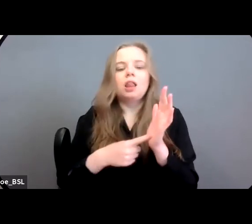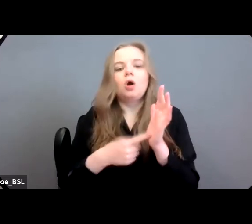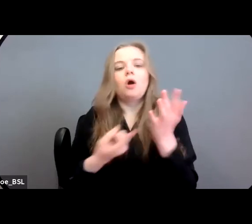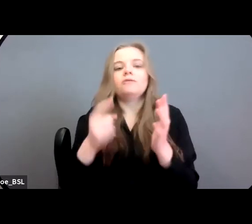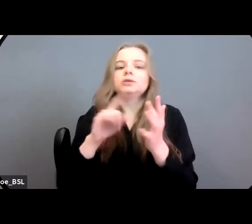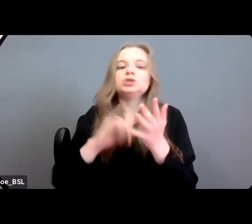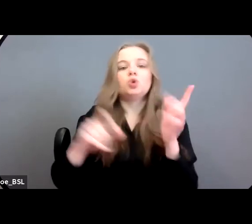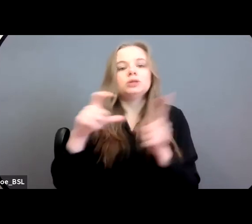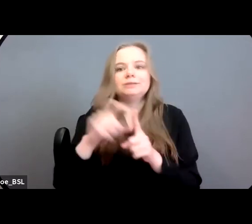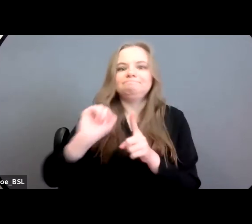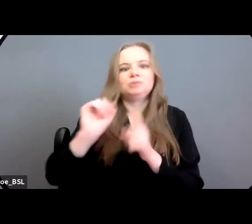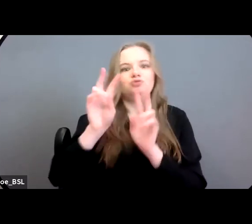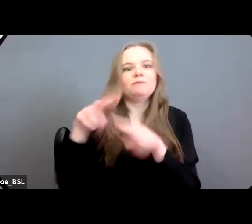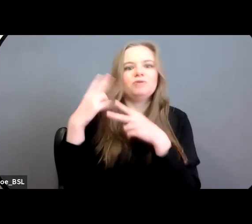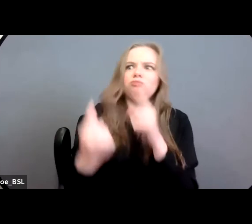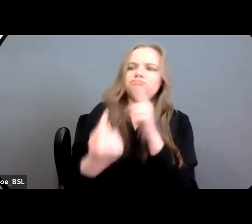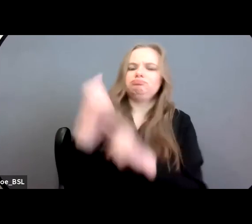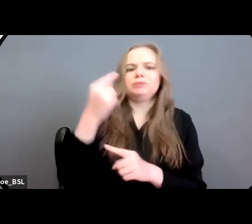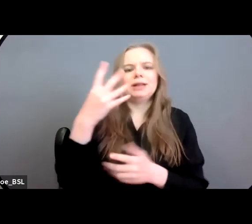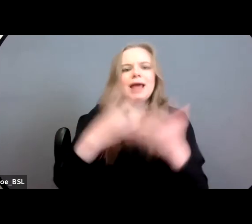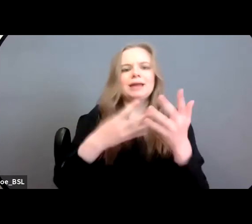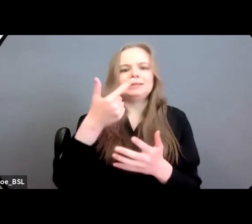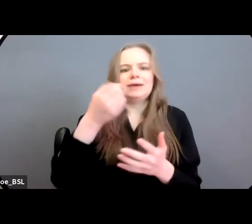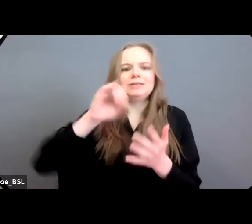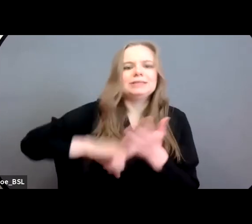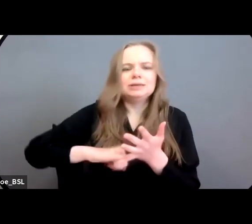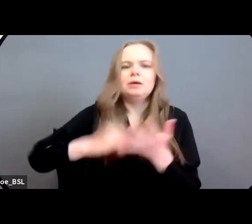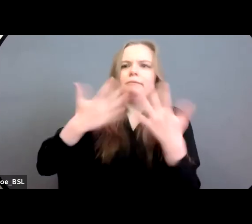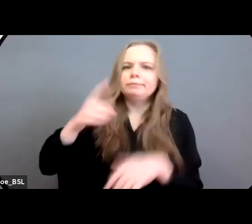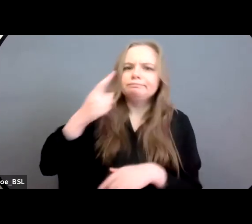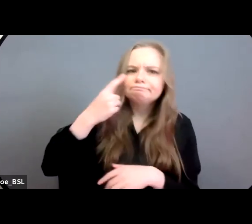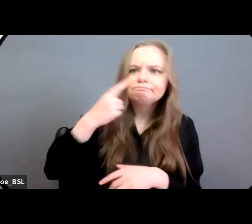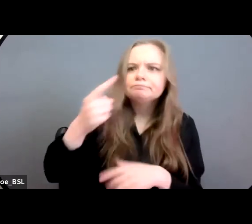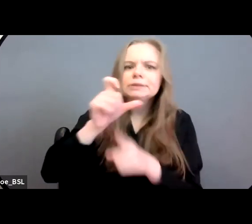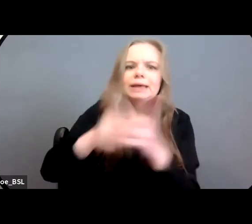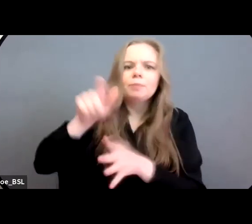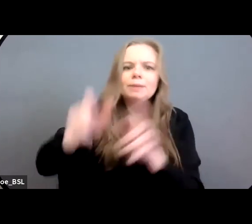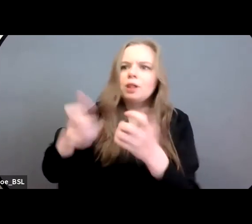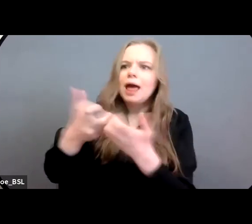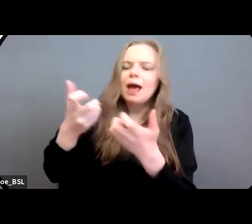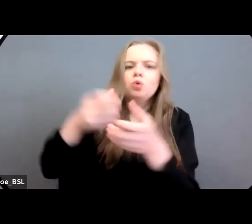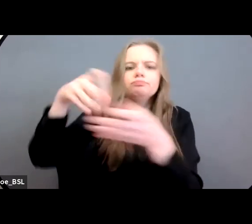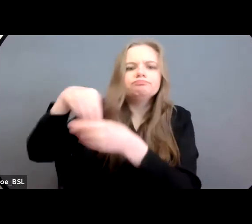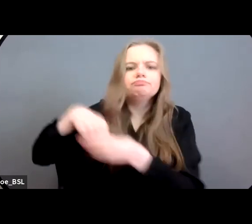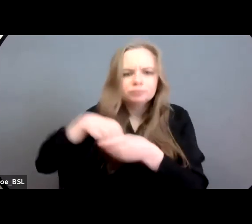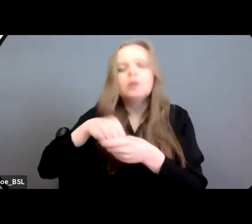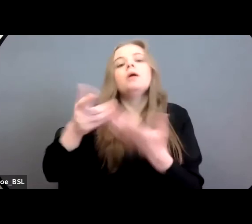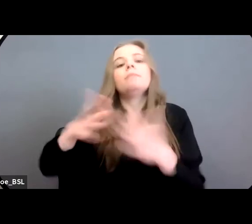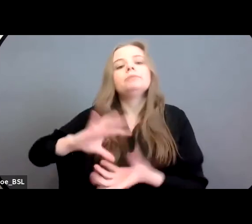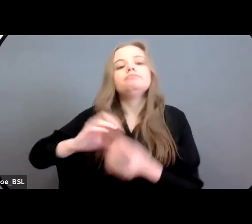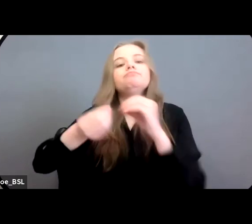he completed in the 1970s about the integration of disabled people and the subsequent report that emerged from